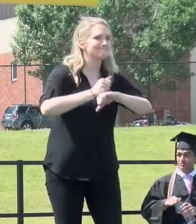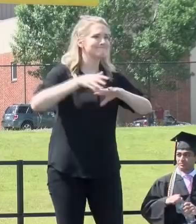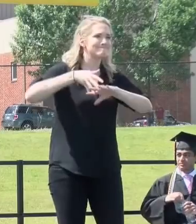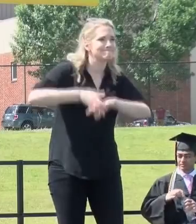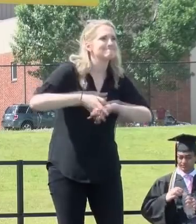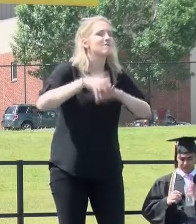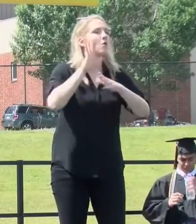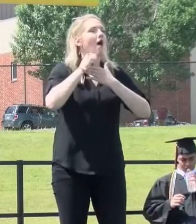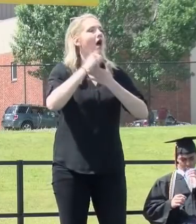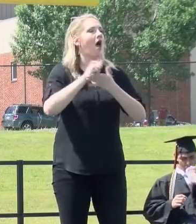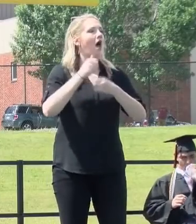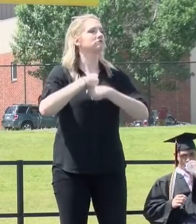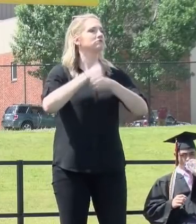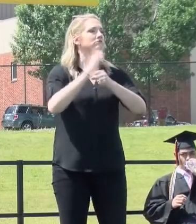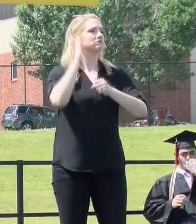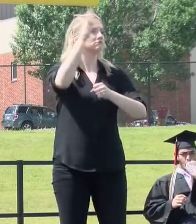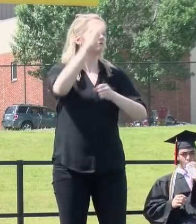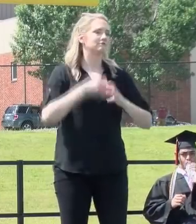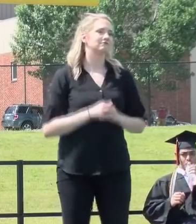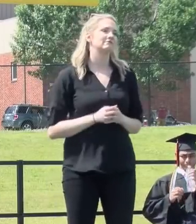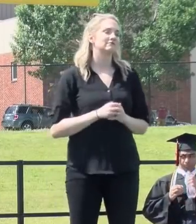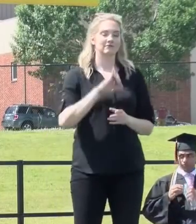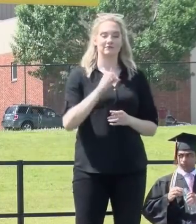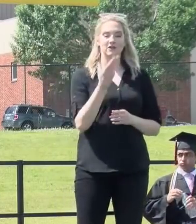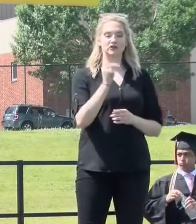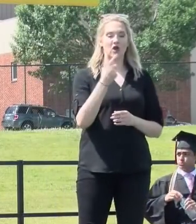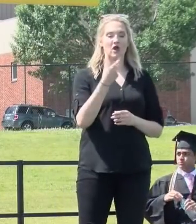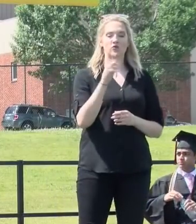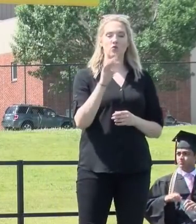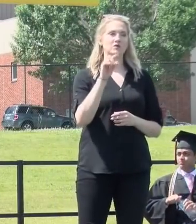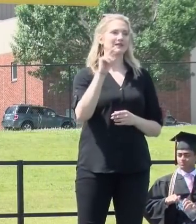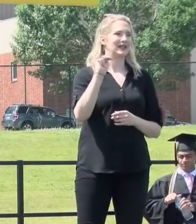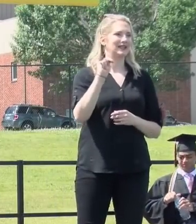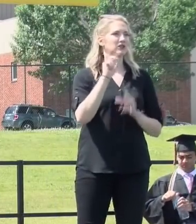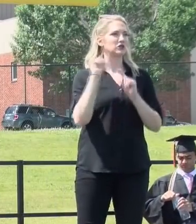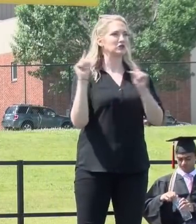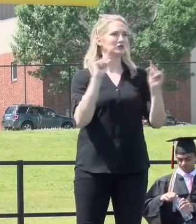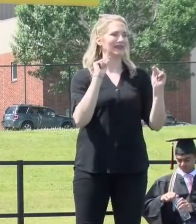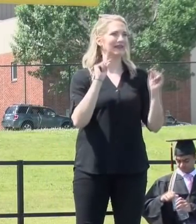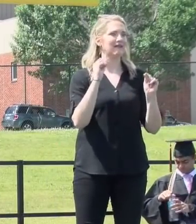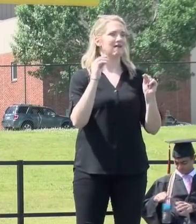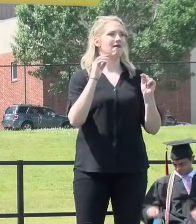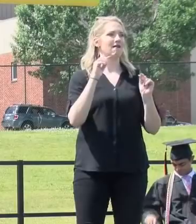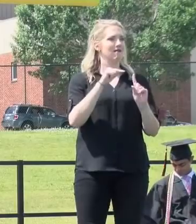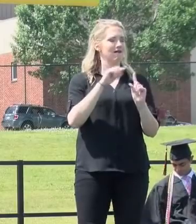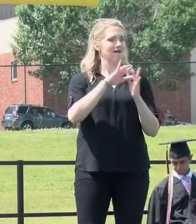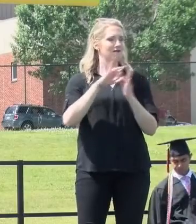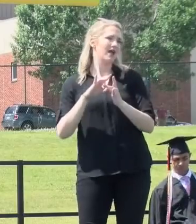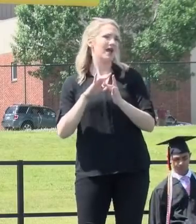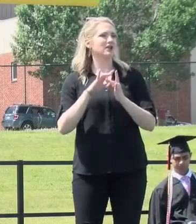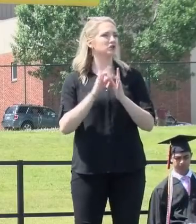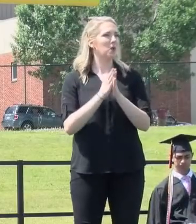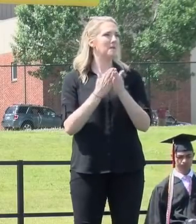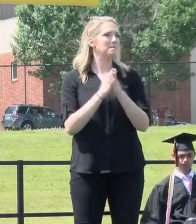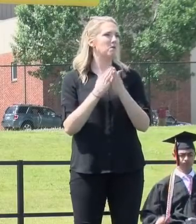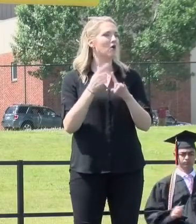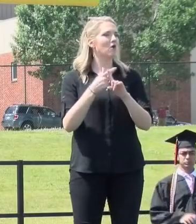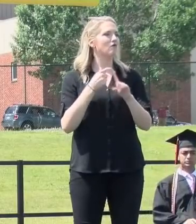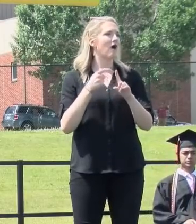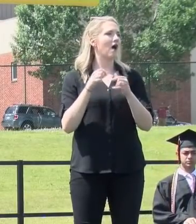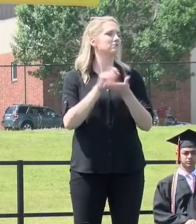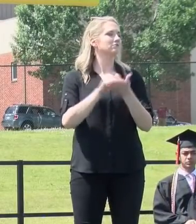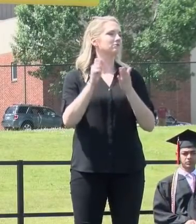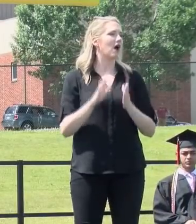create. John Gordon's tweet reminded me of a book by award-winning author Kobe Yamada